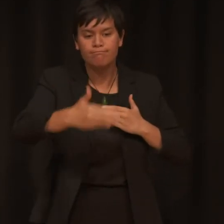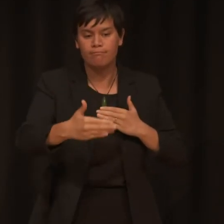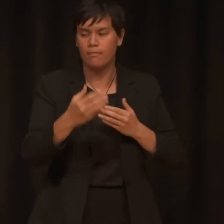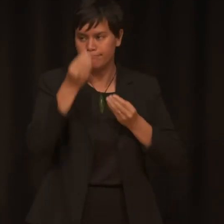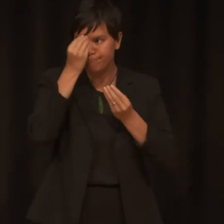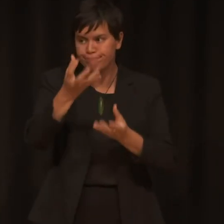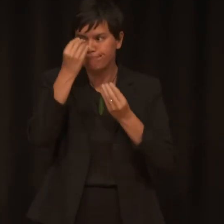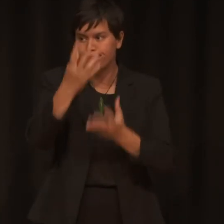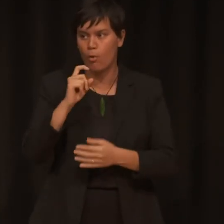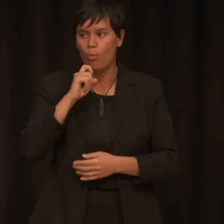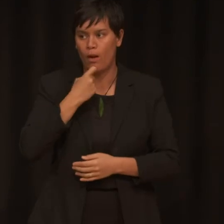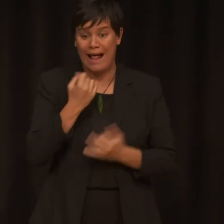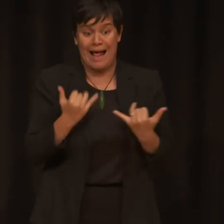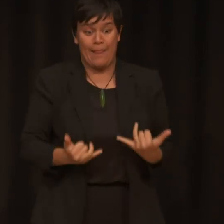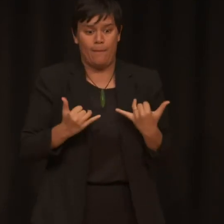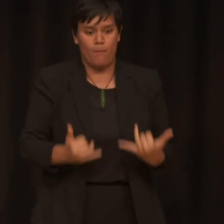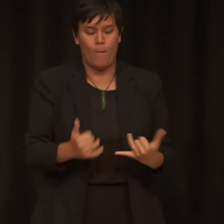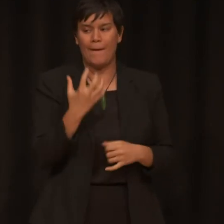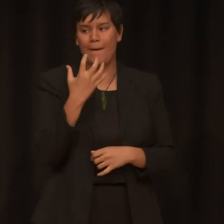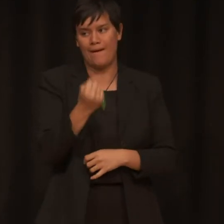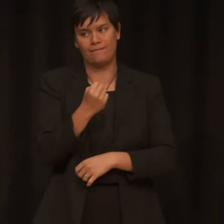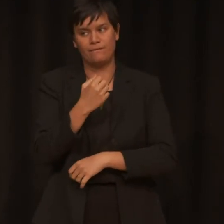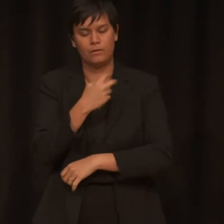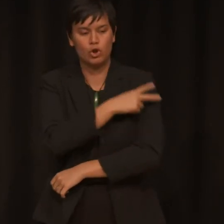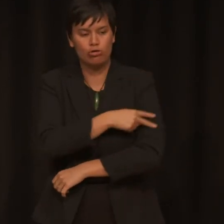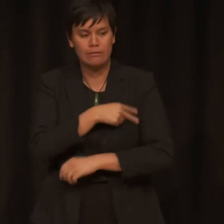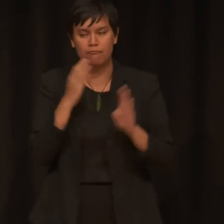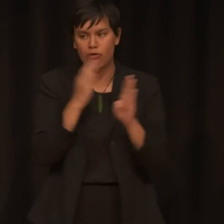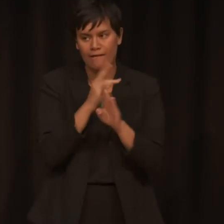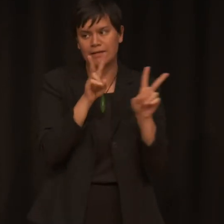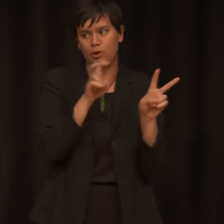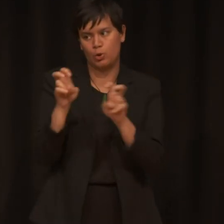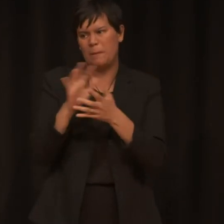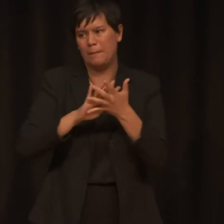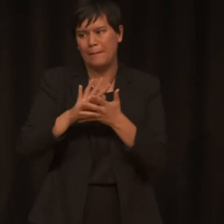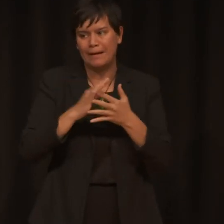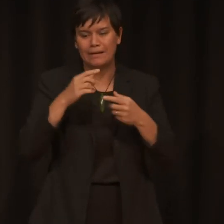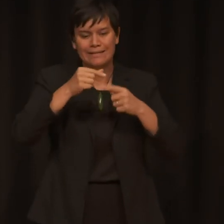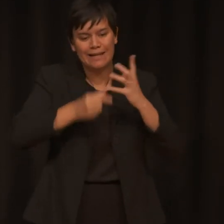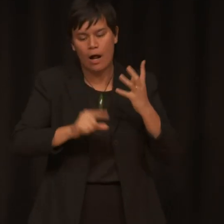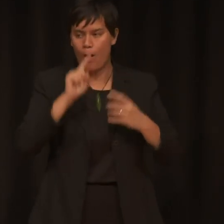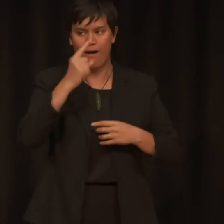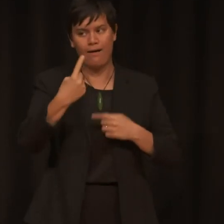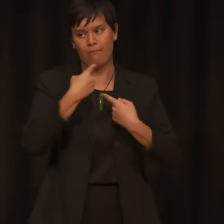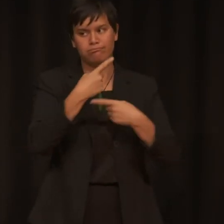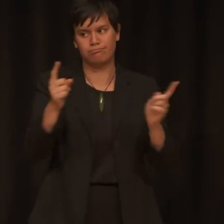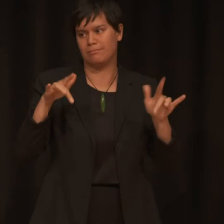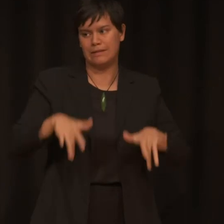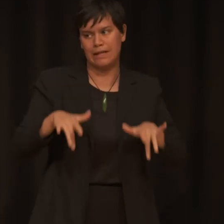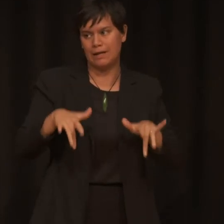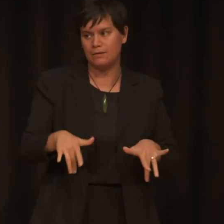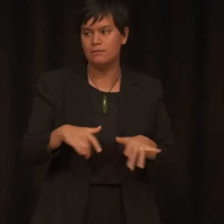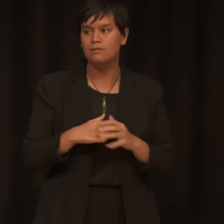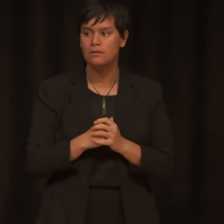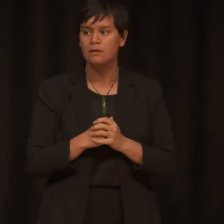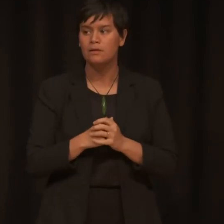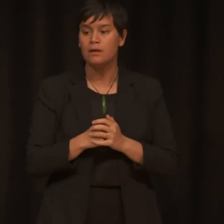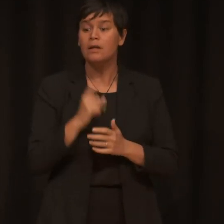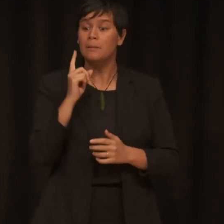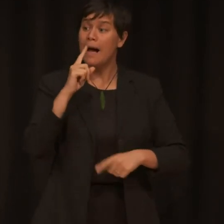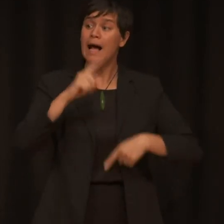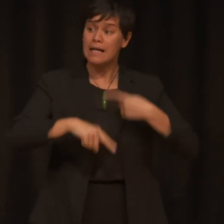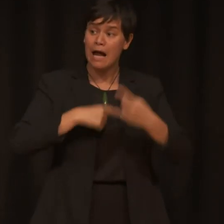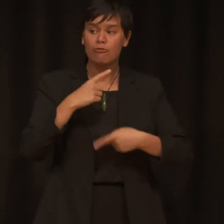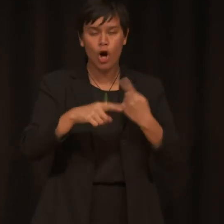issues involved and some things I won't go into great amounts of detail around, but we continue to work